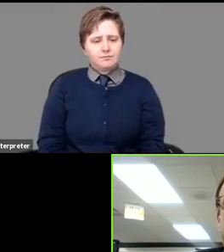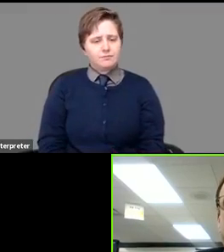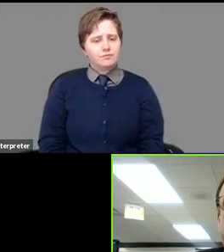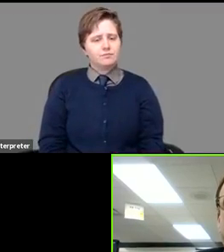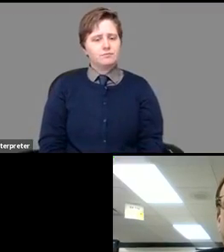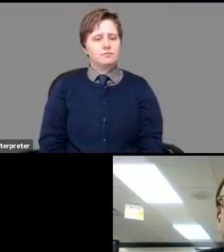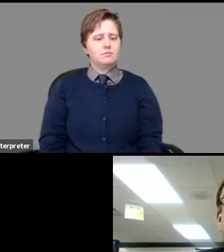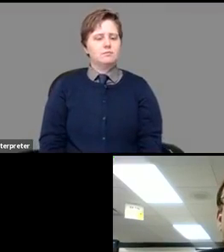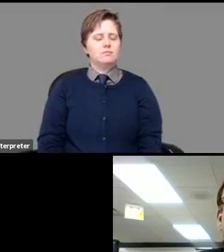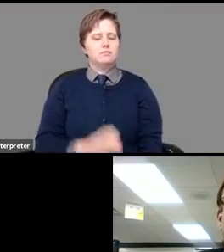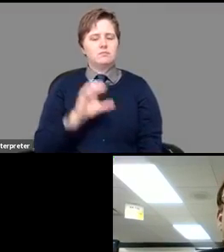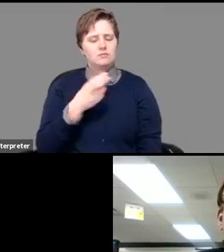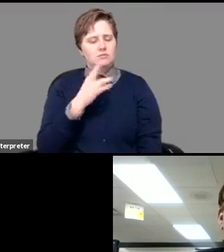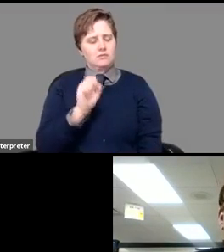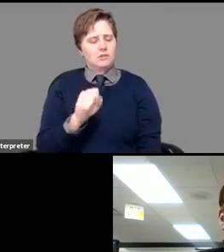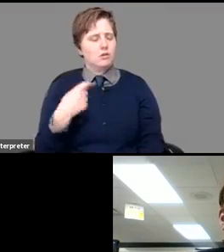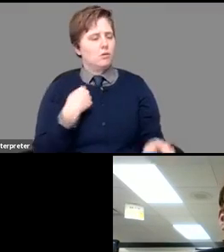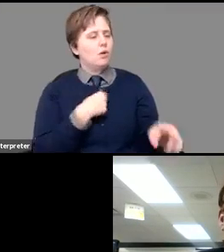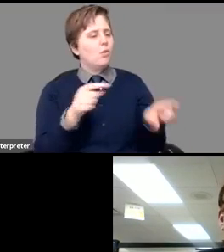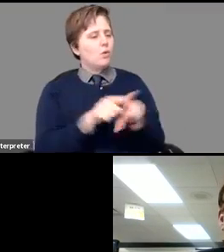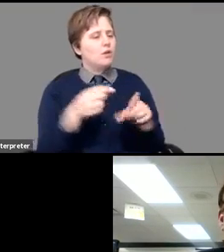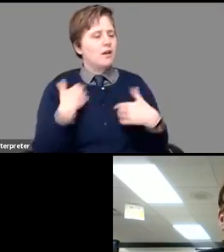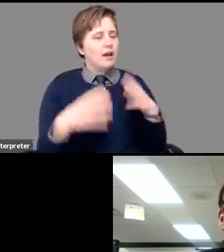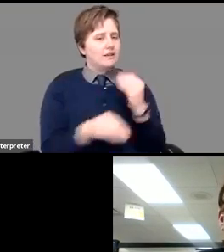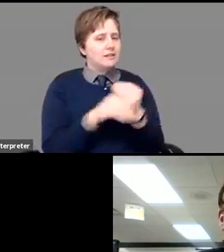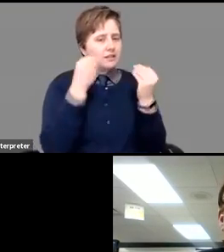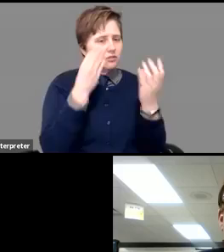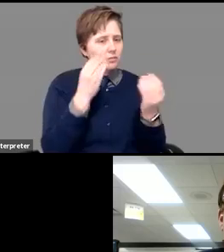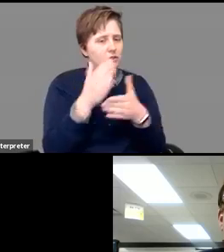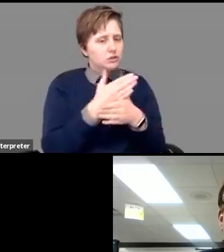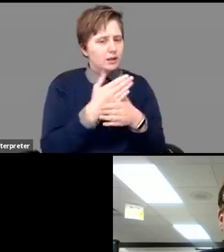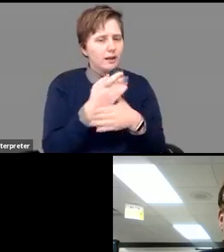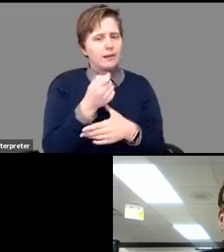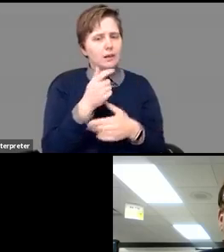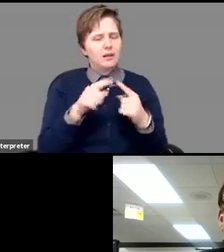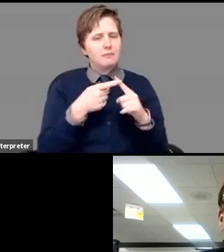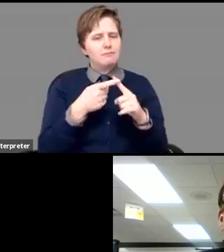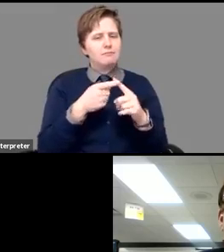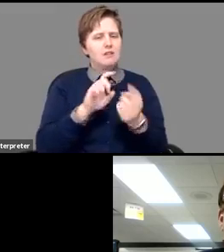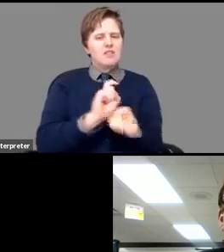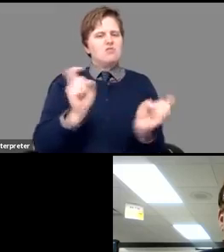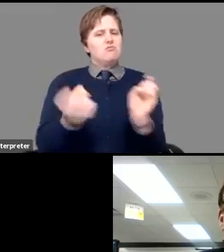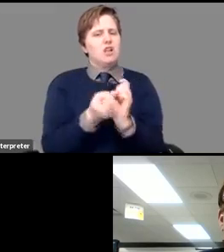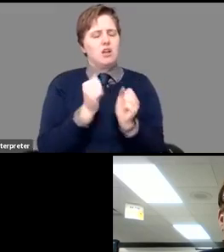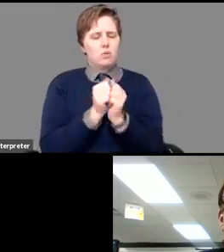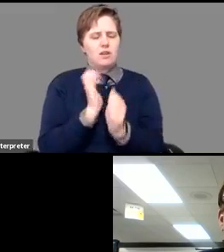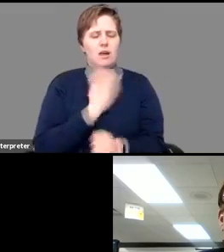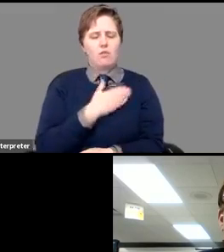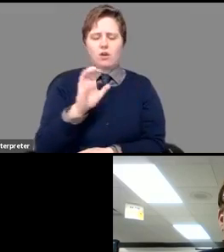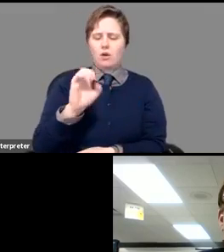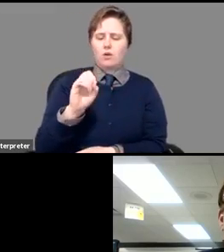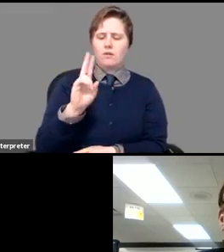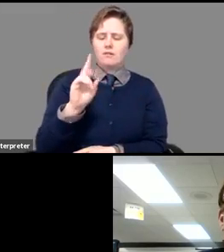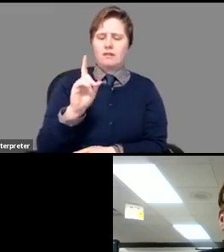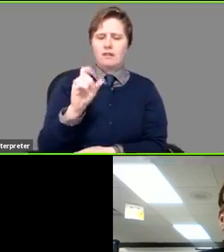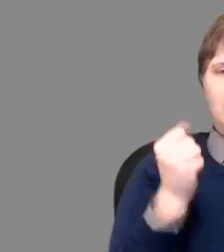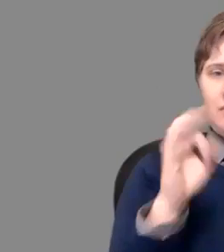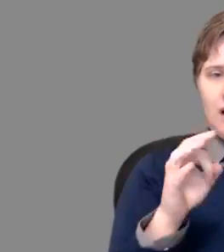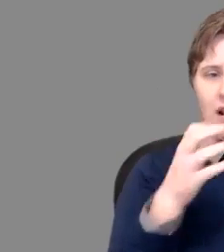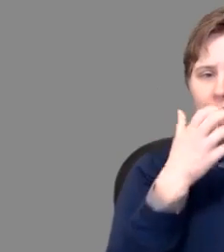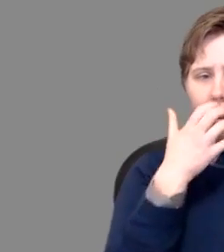We also have some additional information to share, a little bit of a change in our COVID-19 hotline